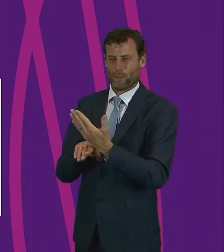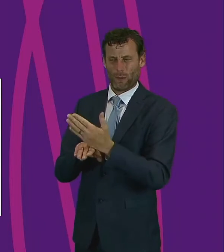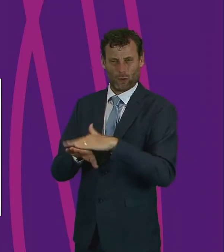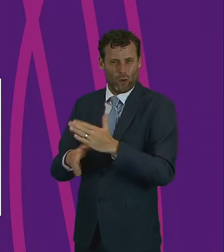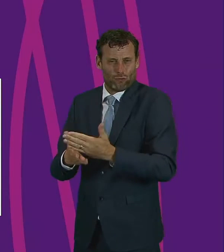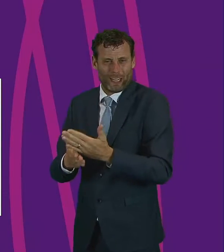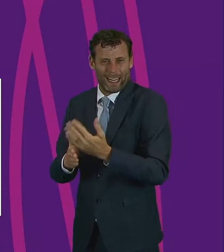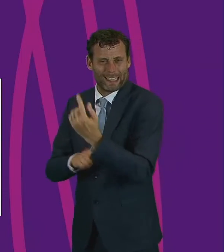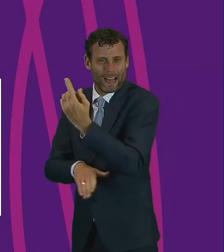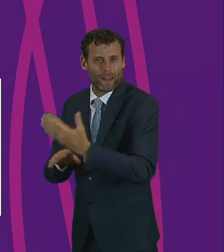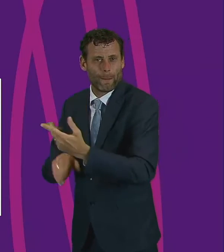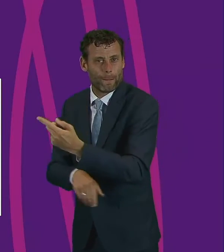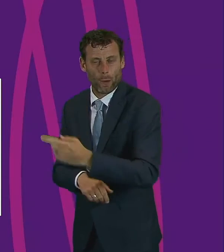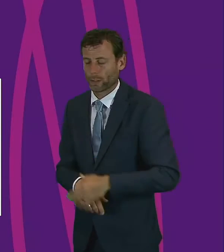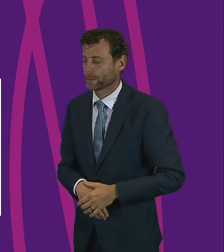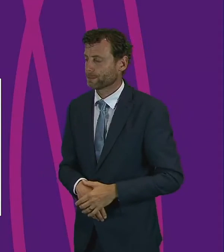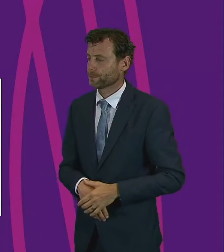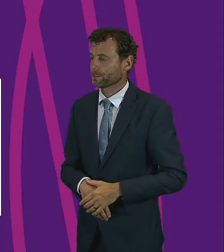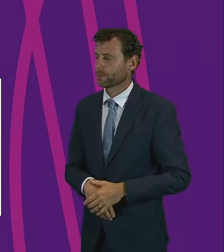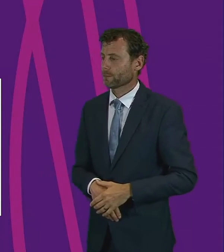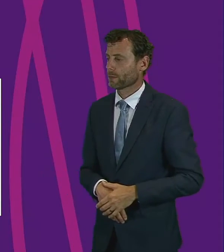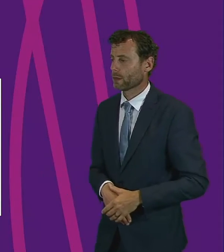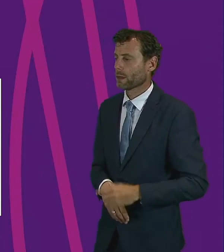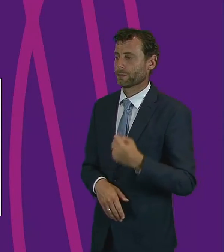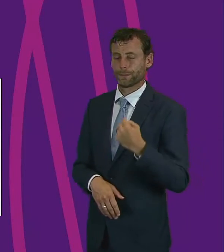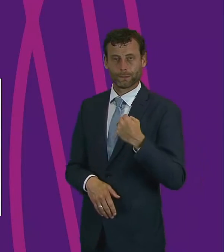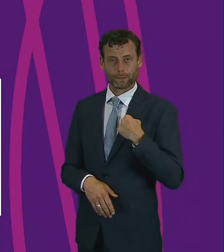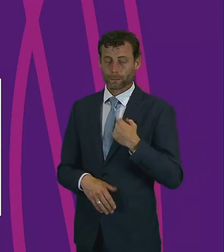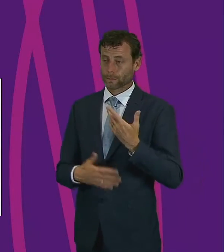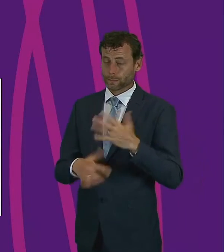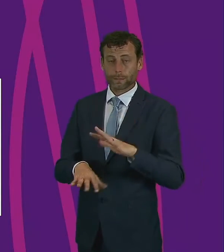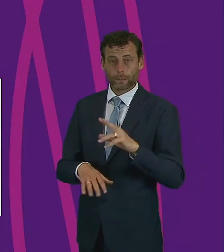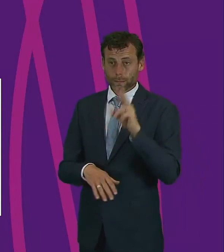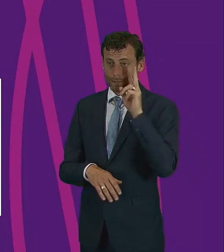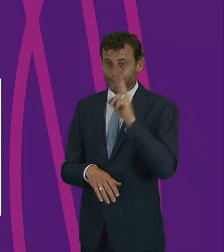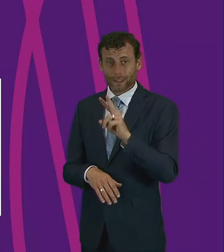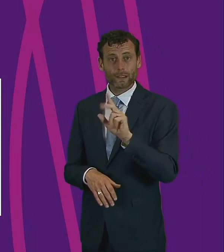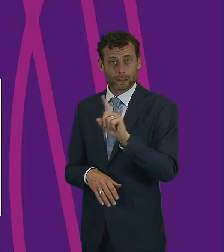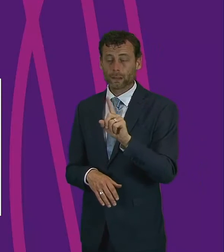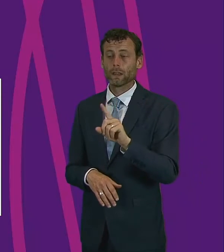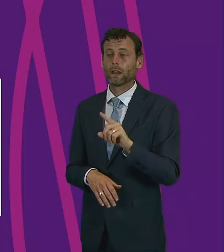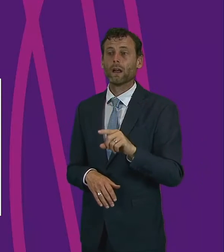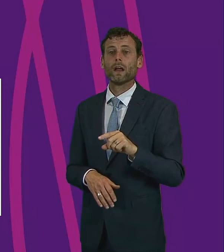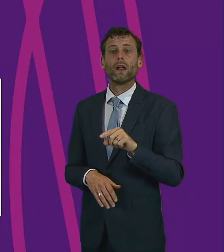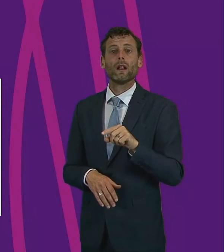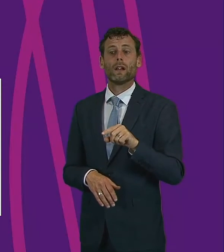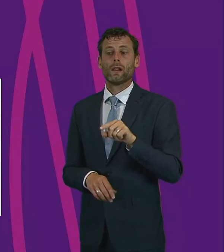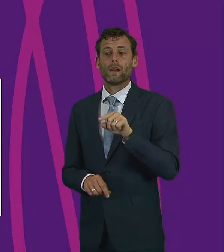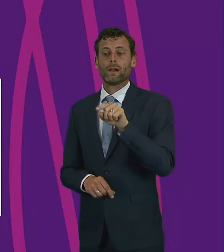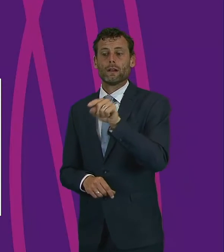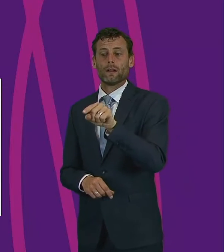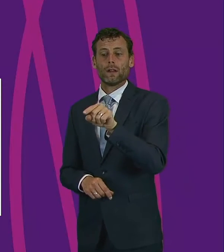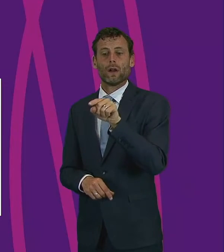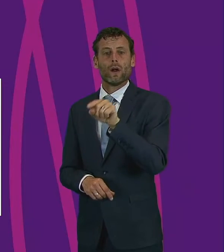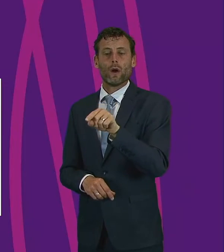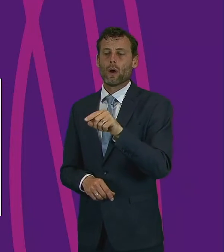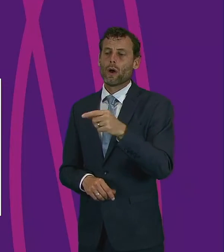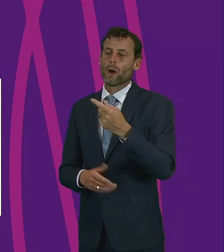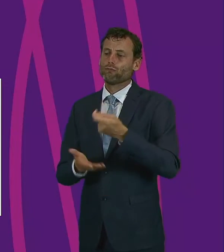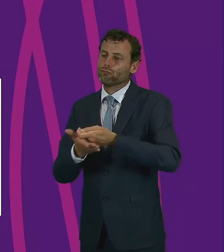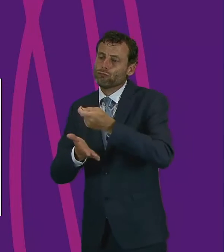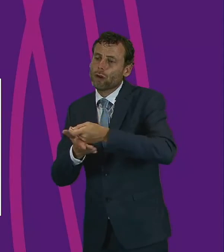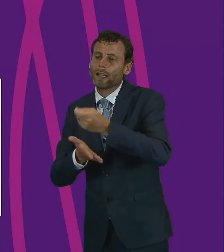unit in one of our Aberdeen shopping centres to get a rent break, eventually to trace the owner's address to a tax haven.